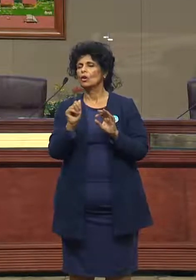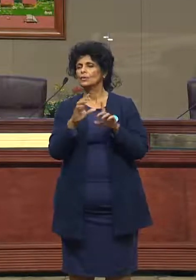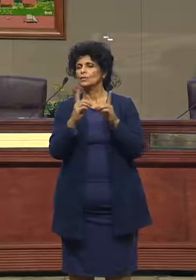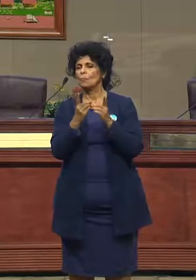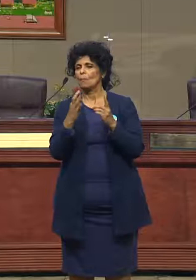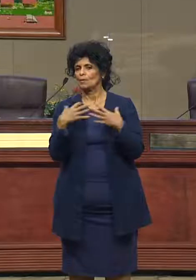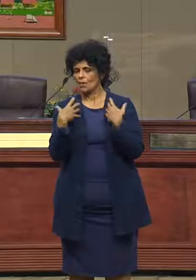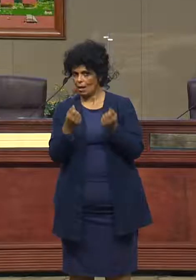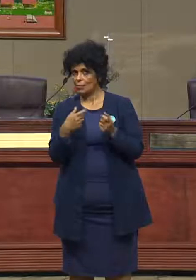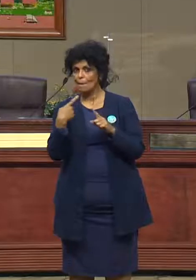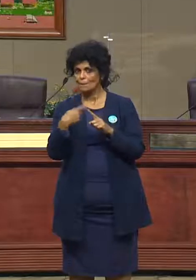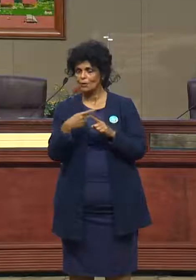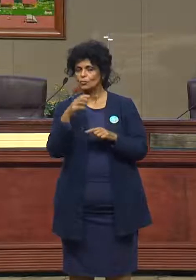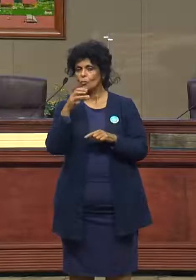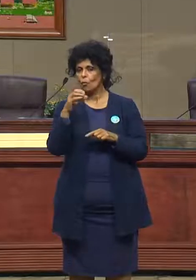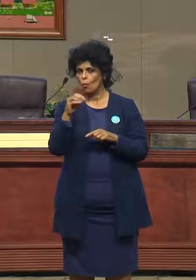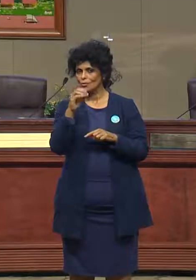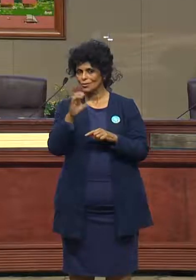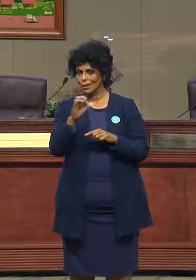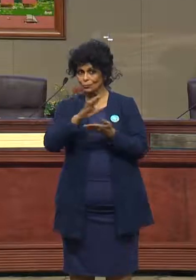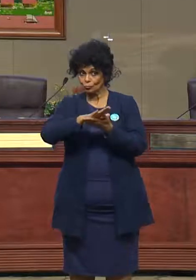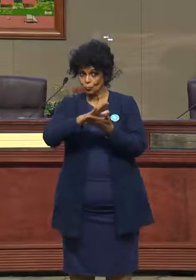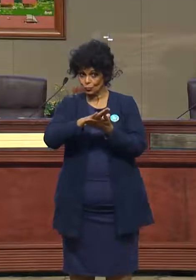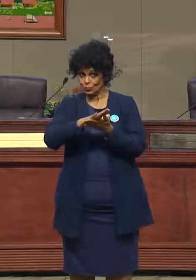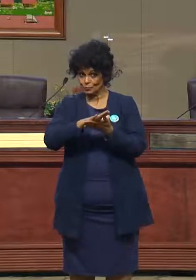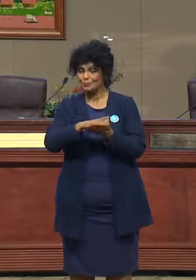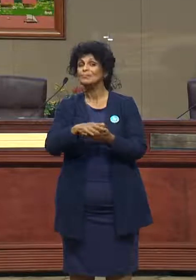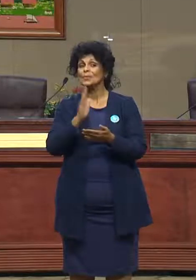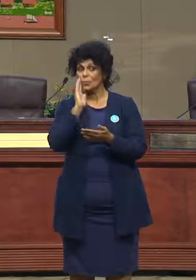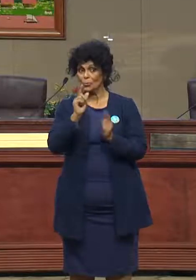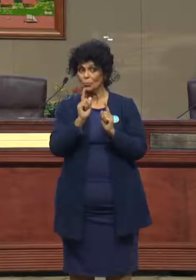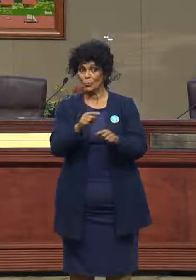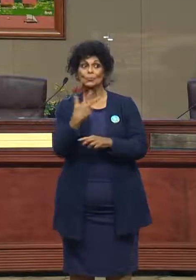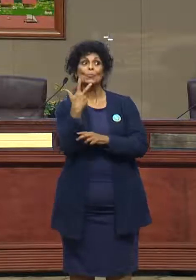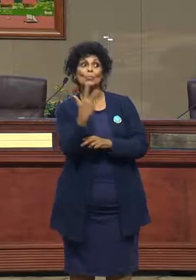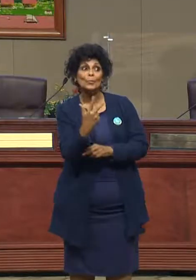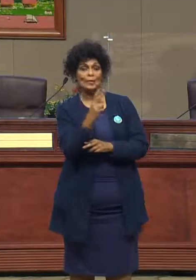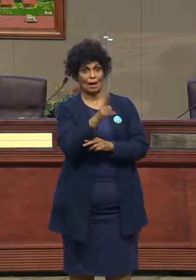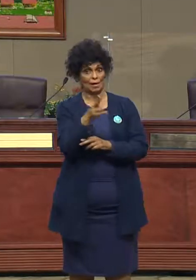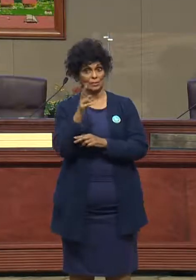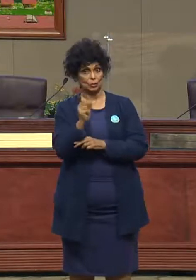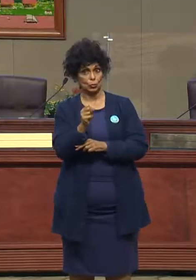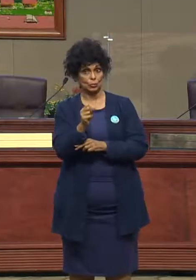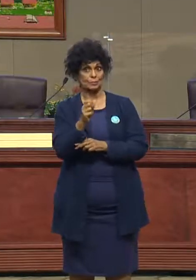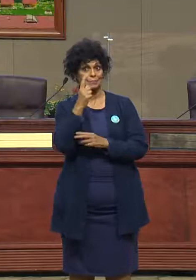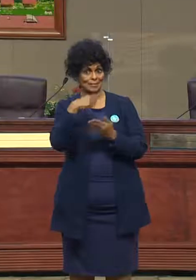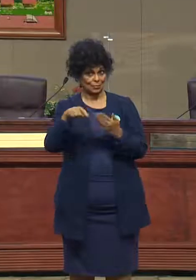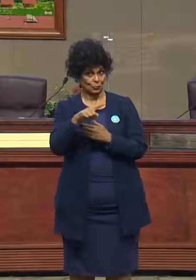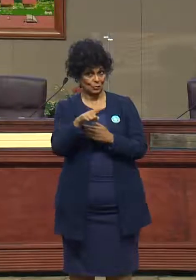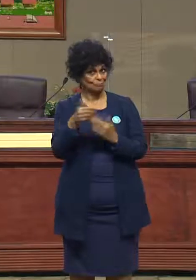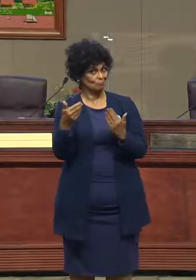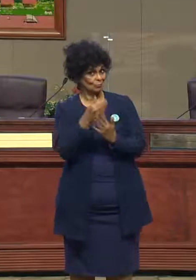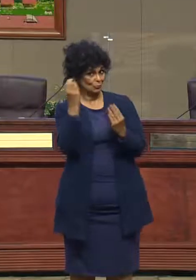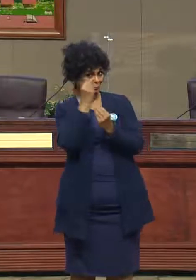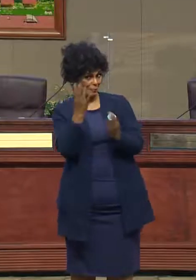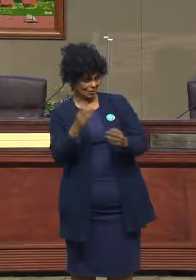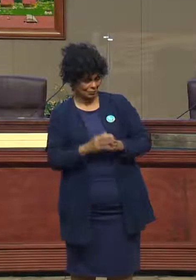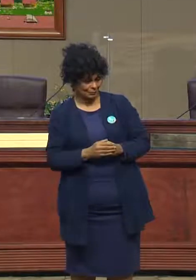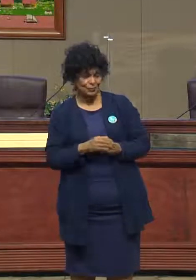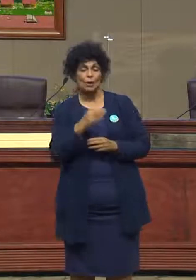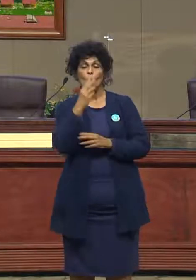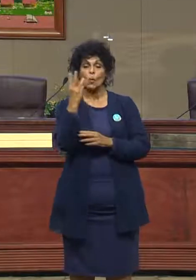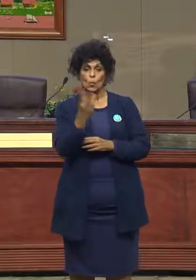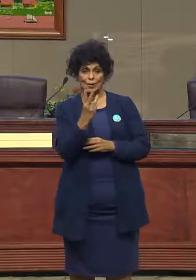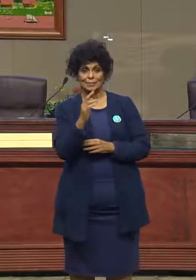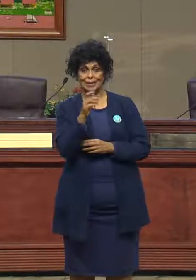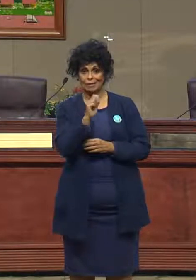provide vaccination events at 3 high schools next week. Another news flash here. On Wednesday, April